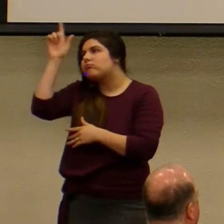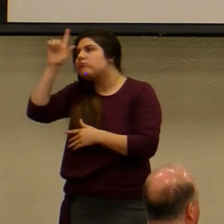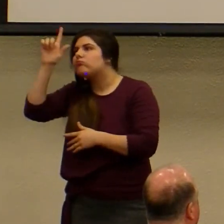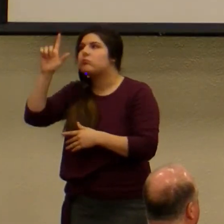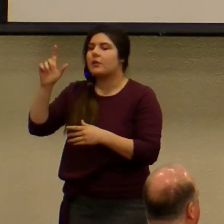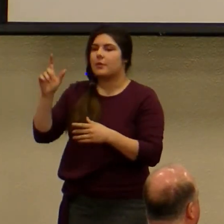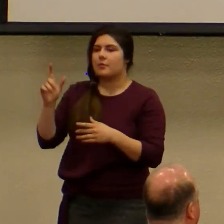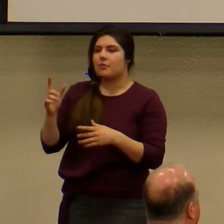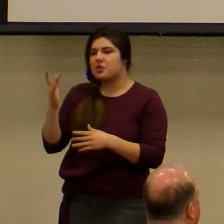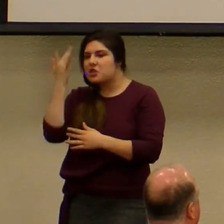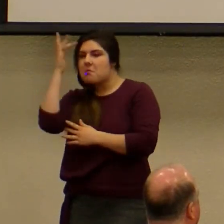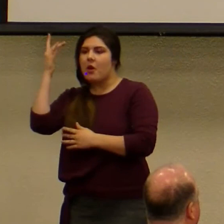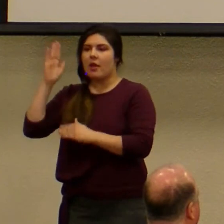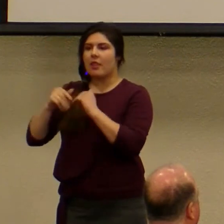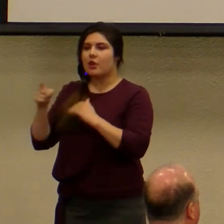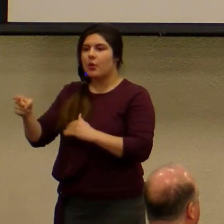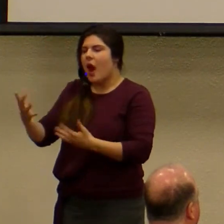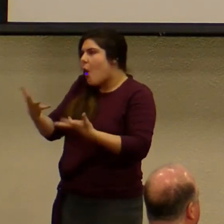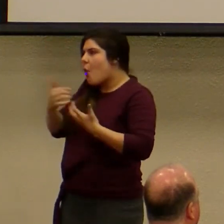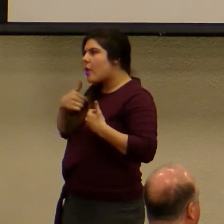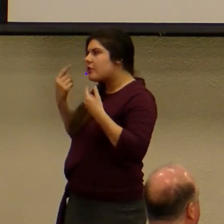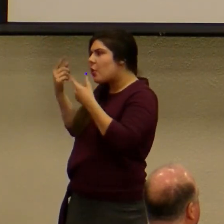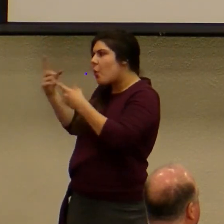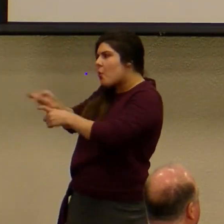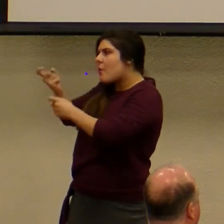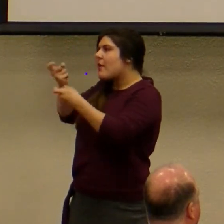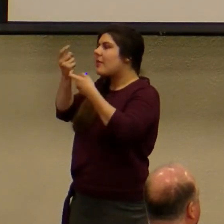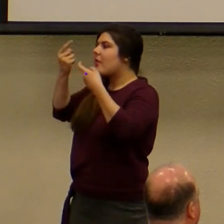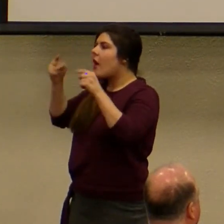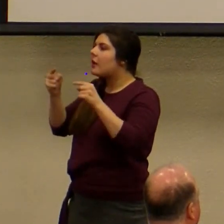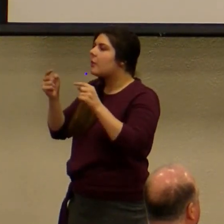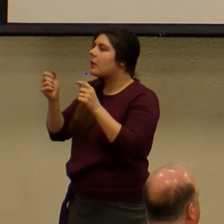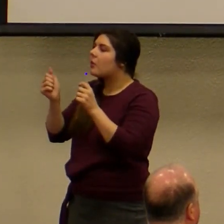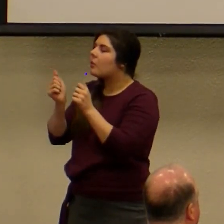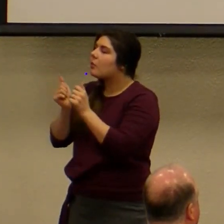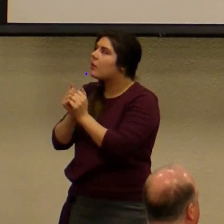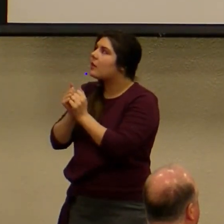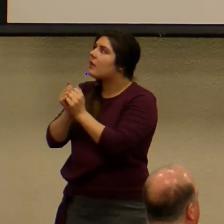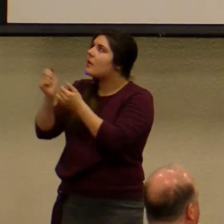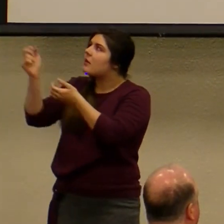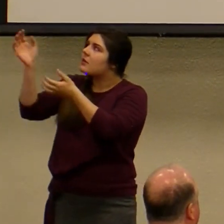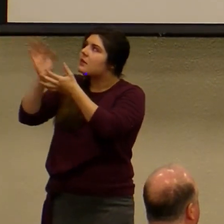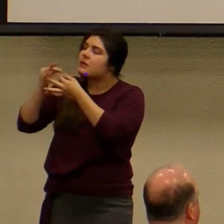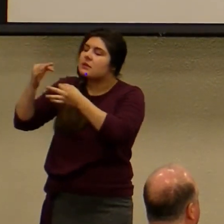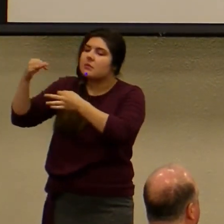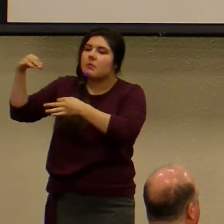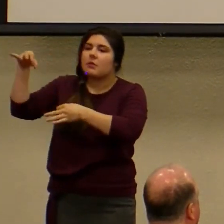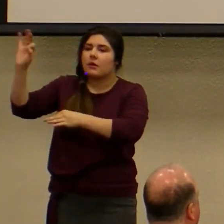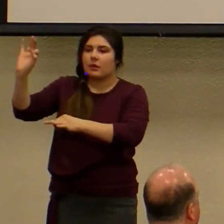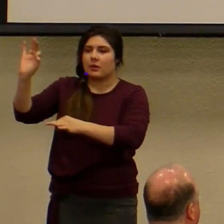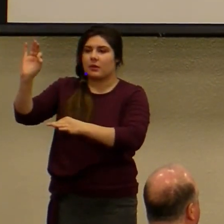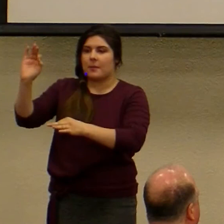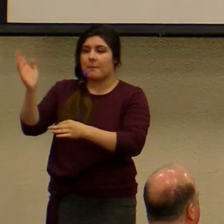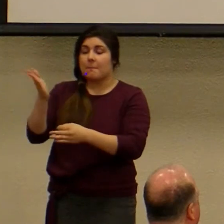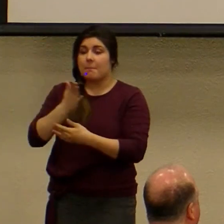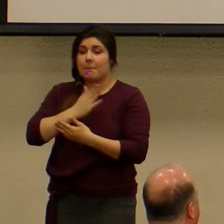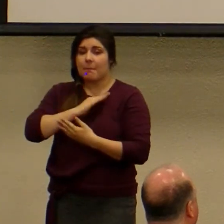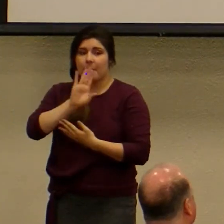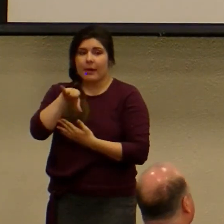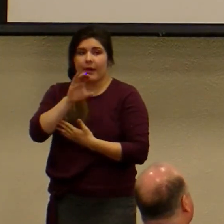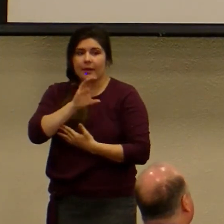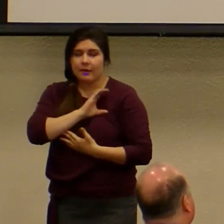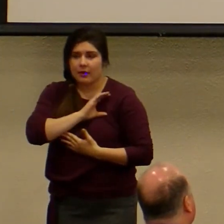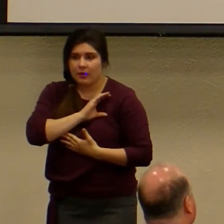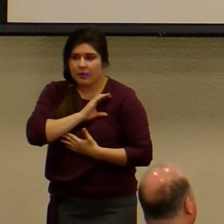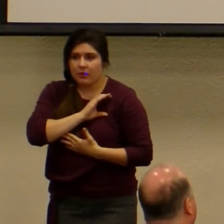you. I want to win the argument by the nudge of God the Spirit. My character is going to